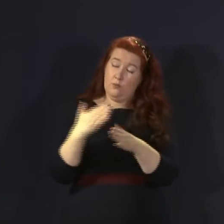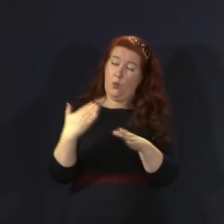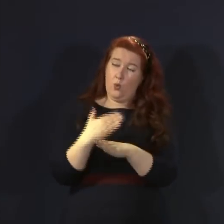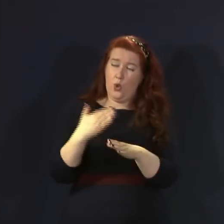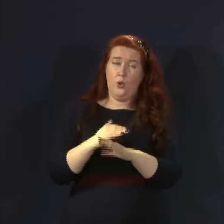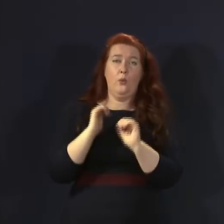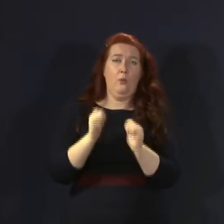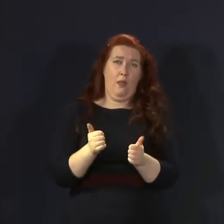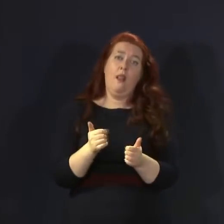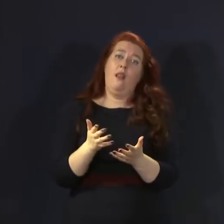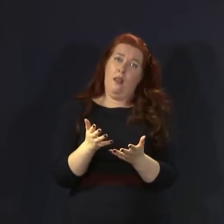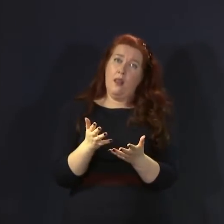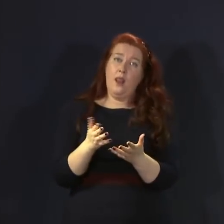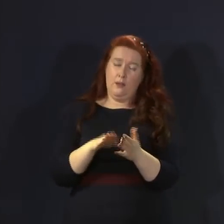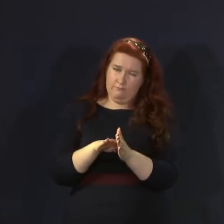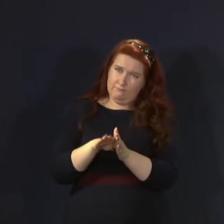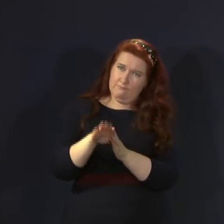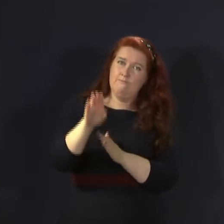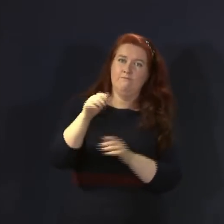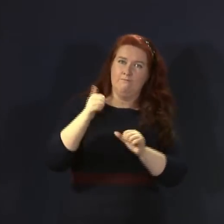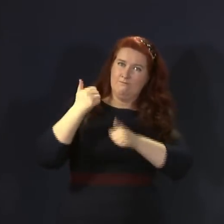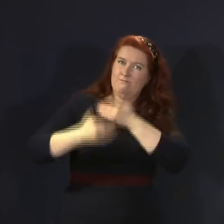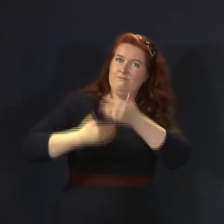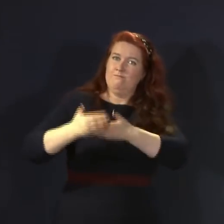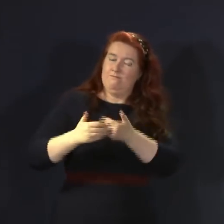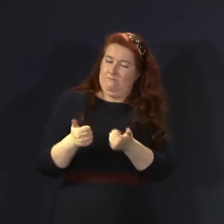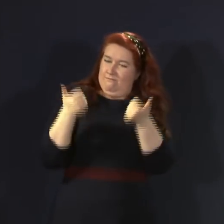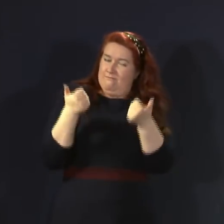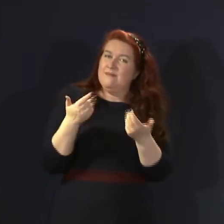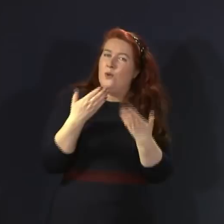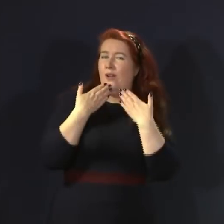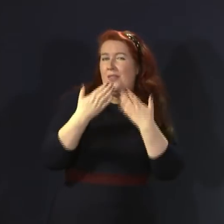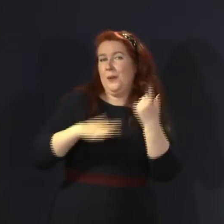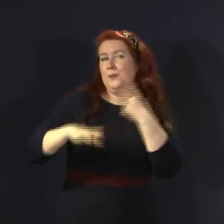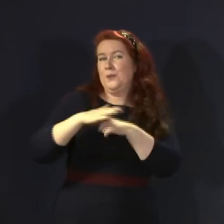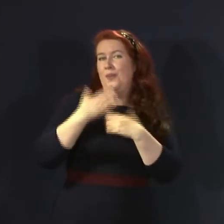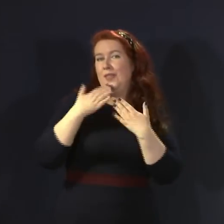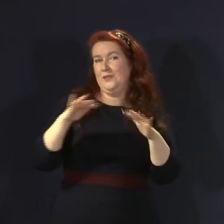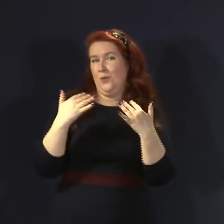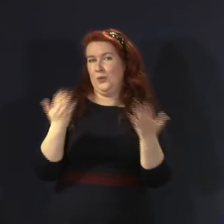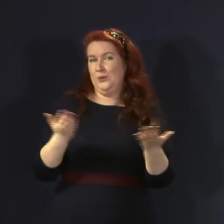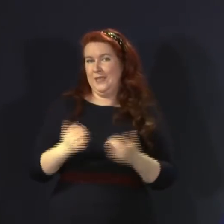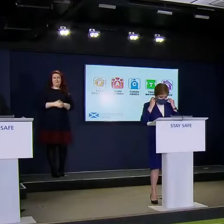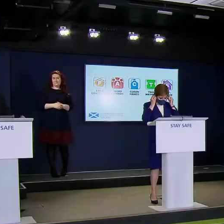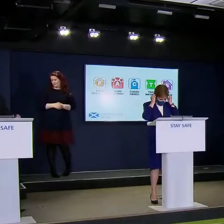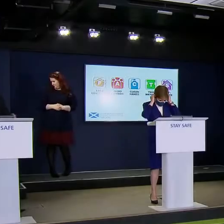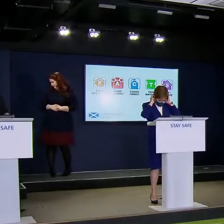much going in the right direction now. So my thanks to all of you for joining us today.